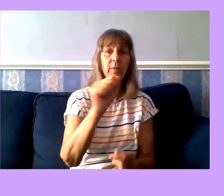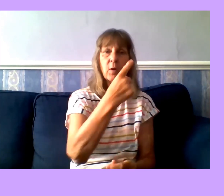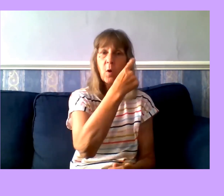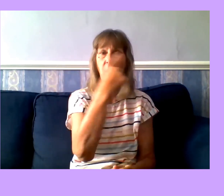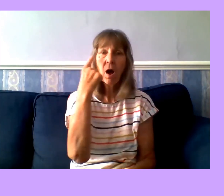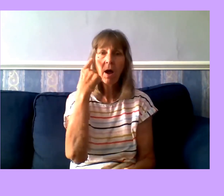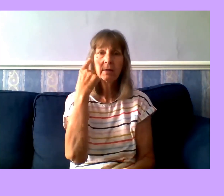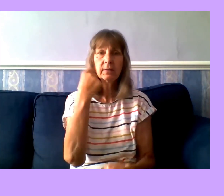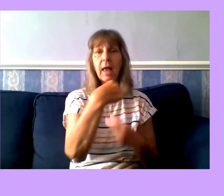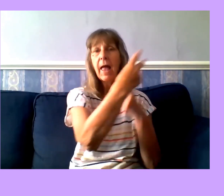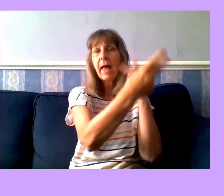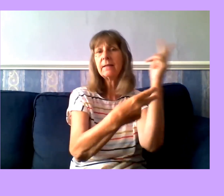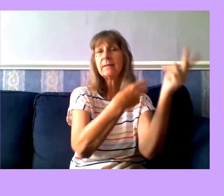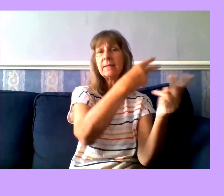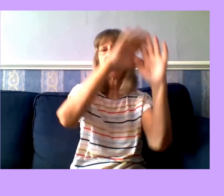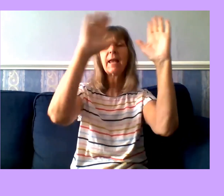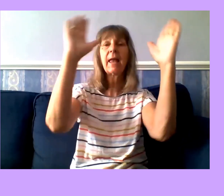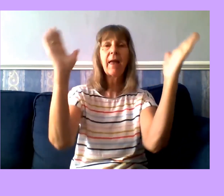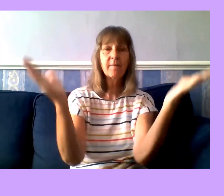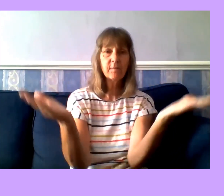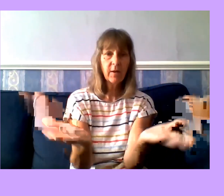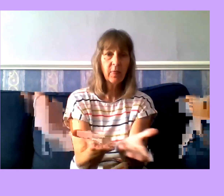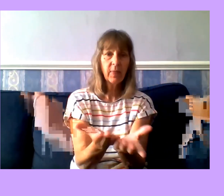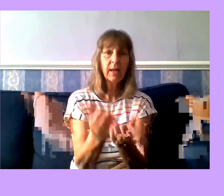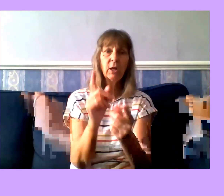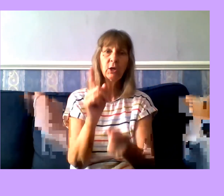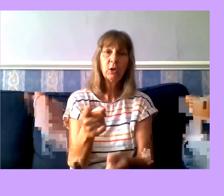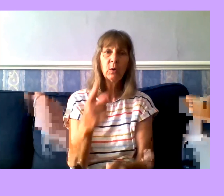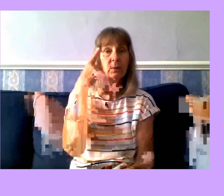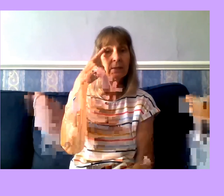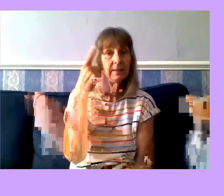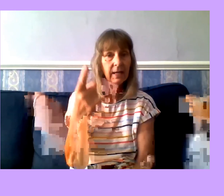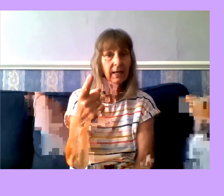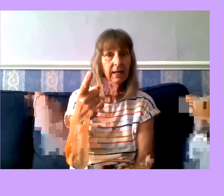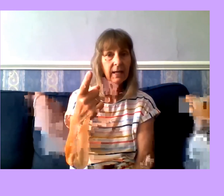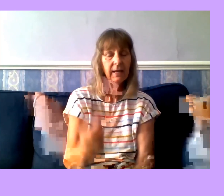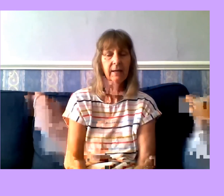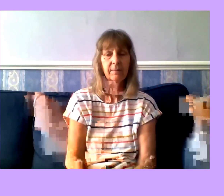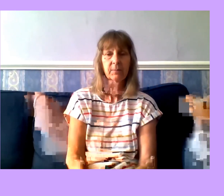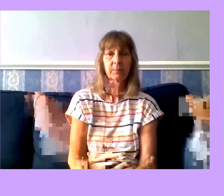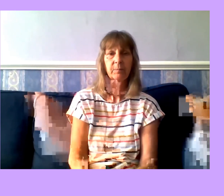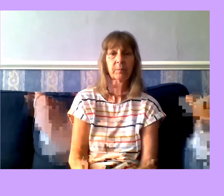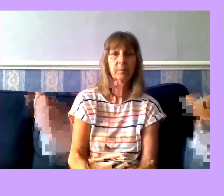Listen with your eyes, and sing everything you see.